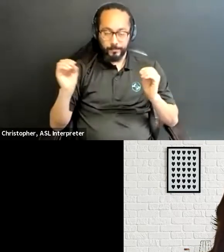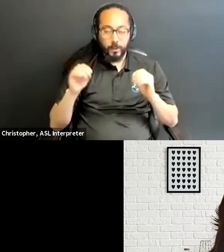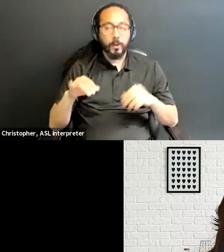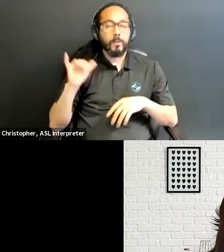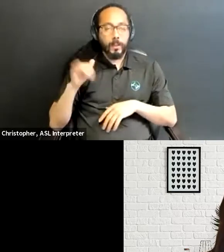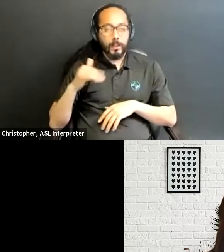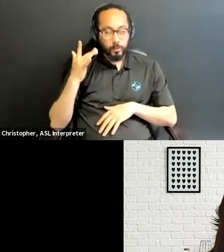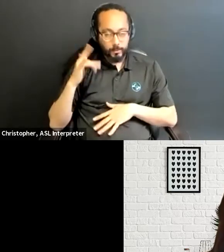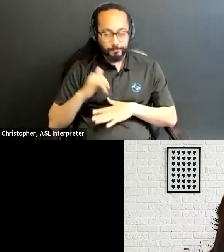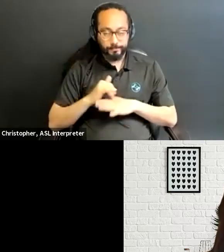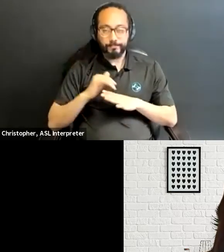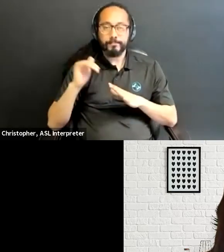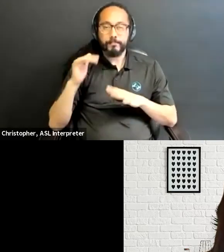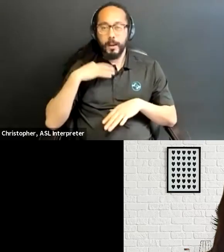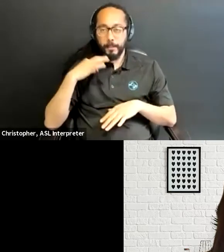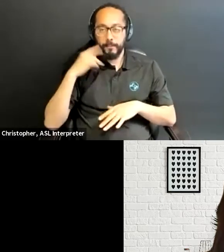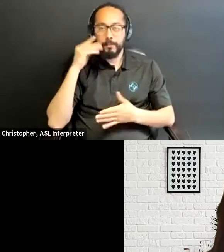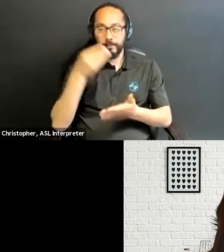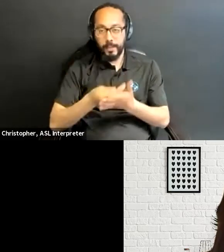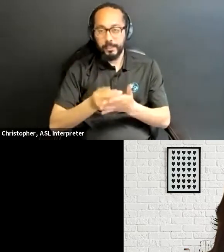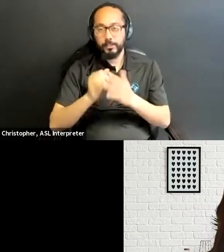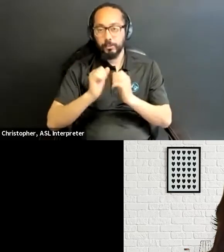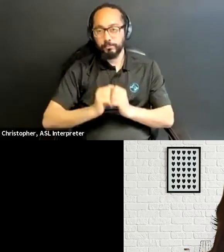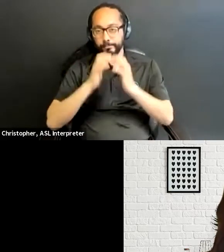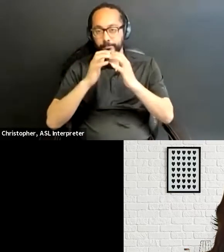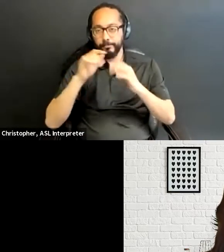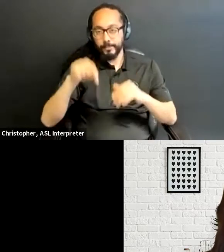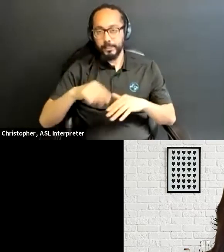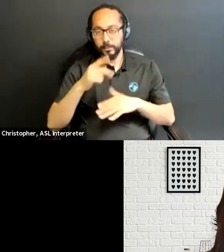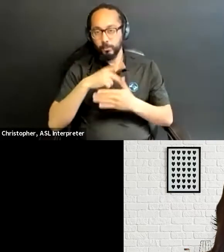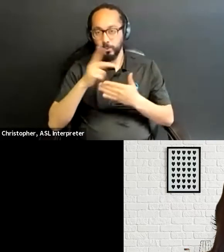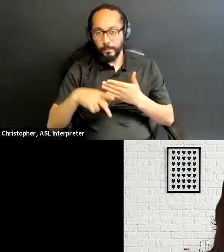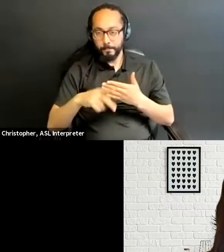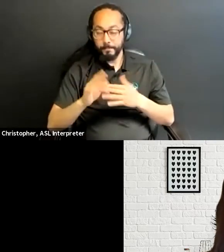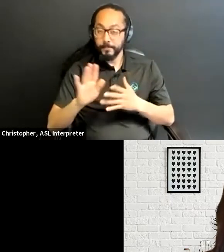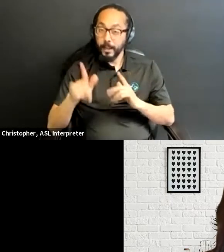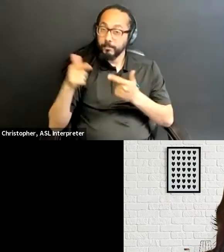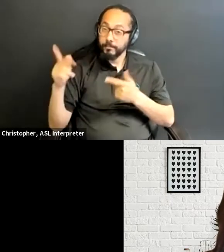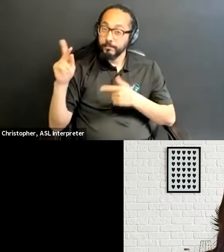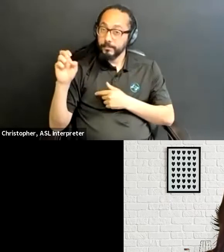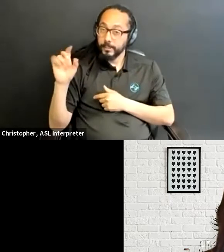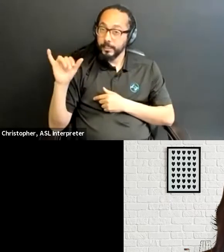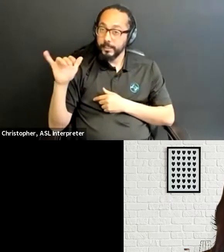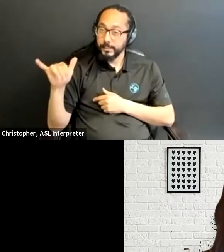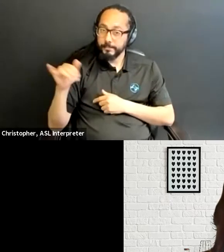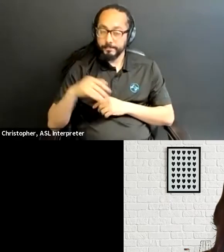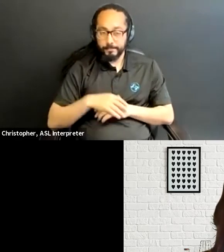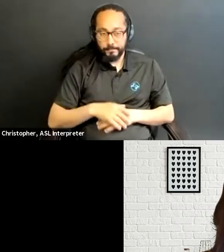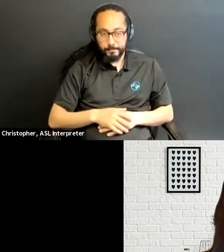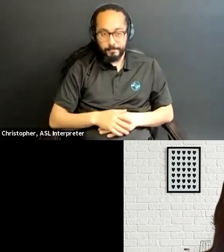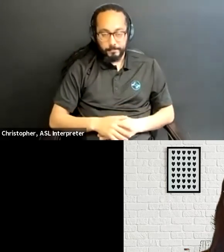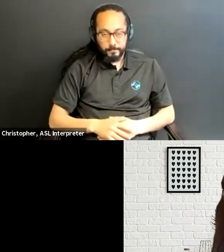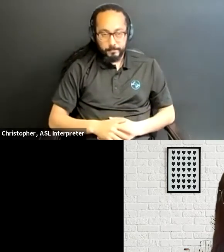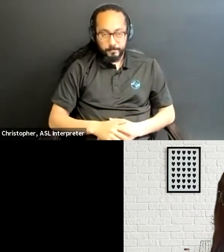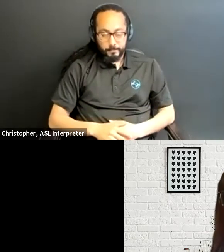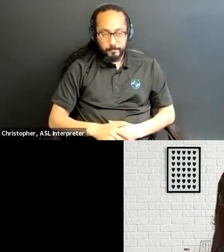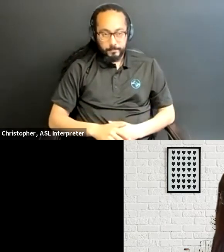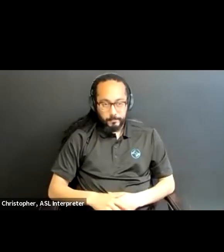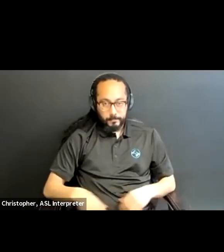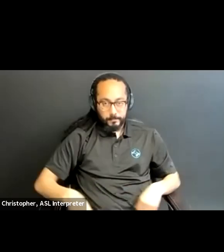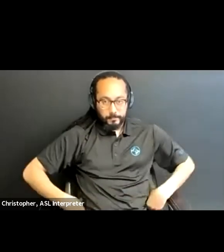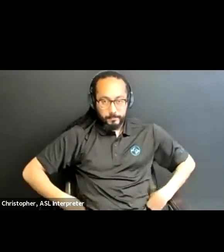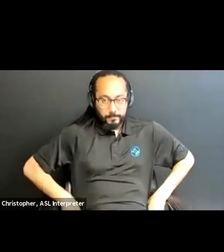for some funding to get this program started. I'll pass it on to Kelsey. Thanks, Benta. And just to give a little bit of